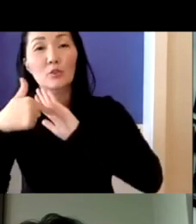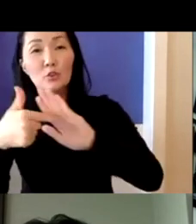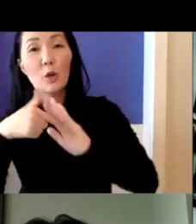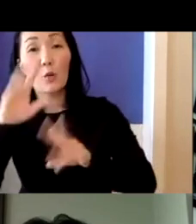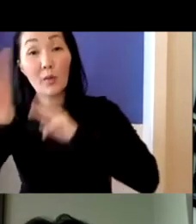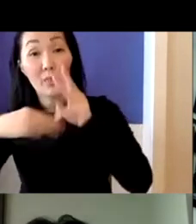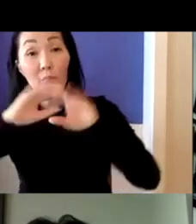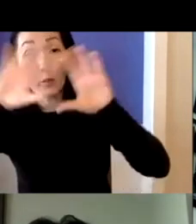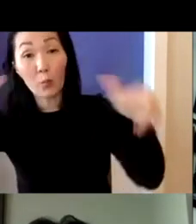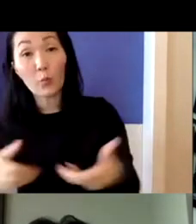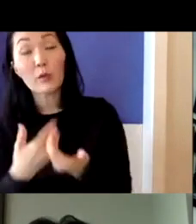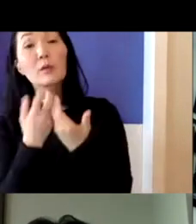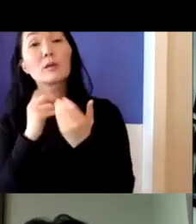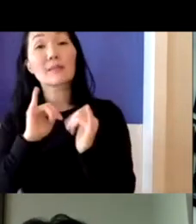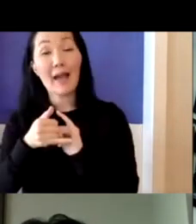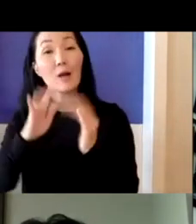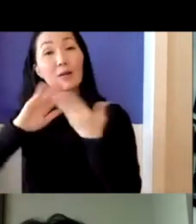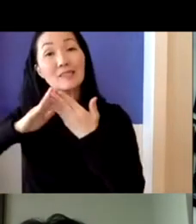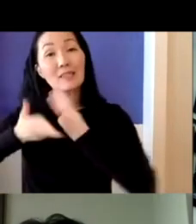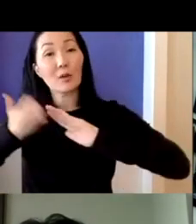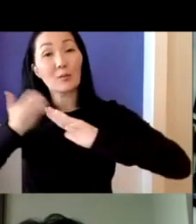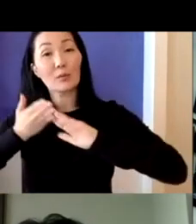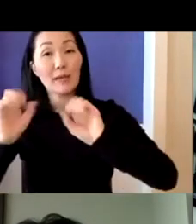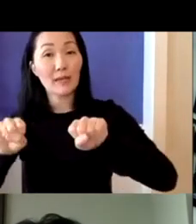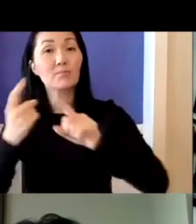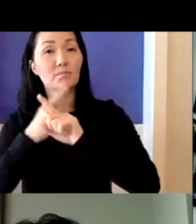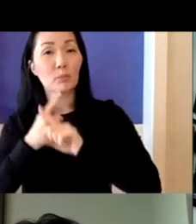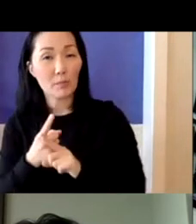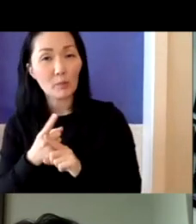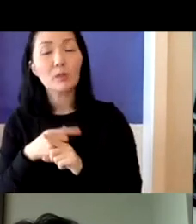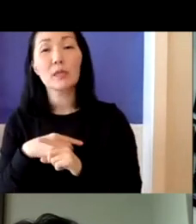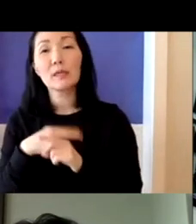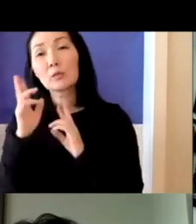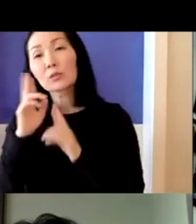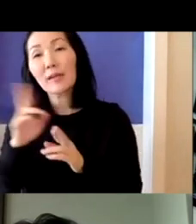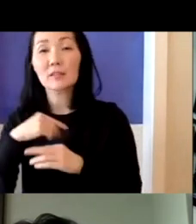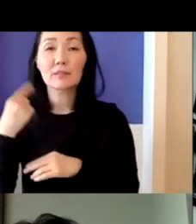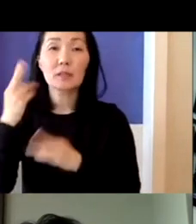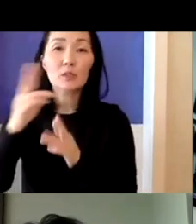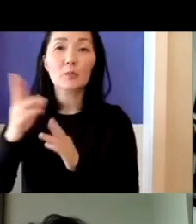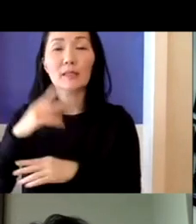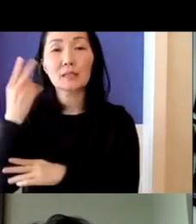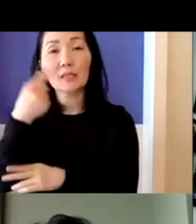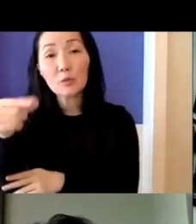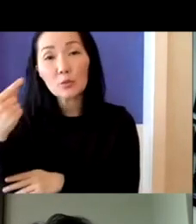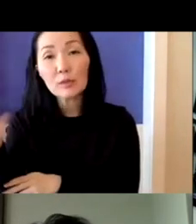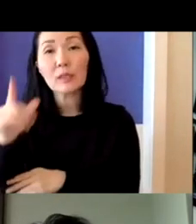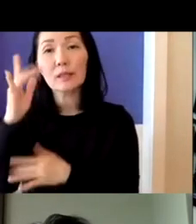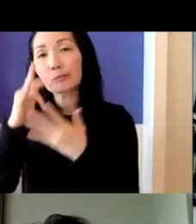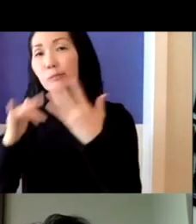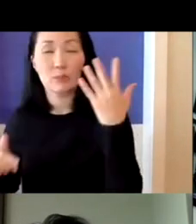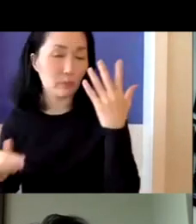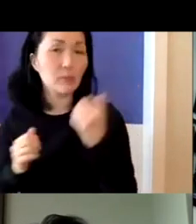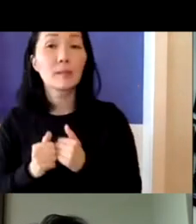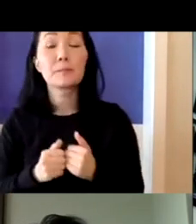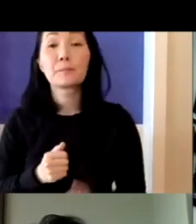Maybe I'll ask Charles to kick off here and then see how others want to pick up on this. Seems